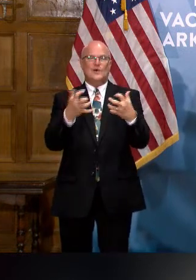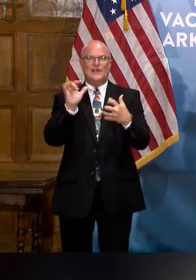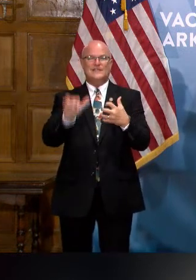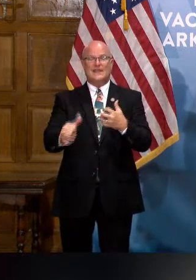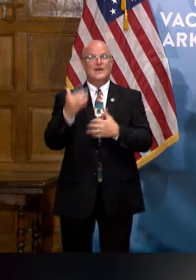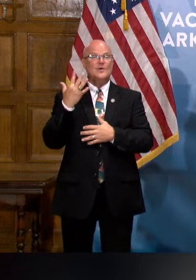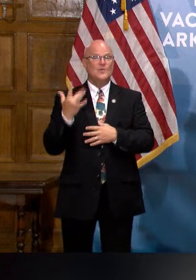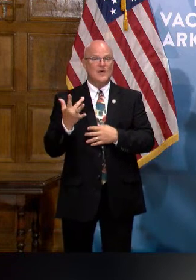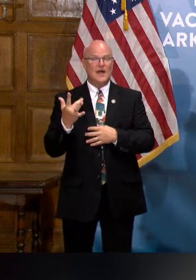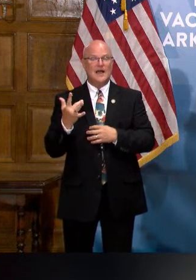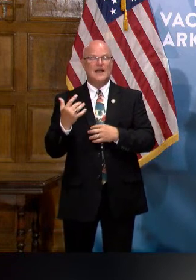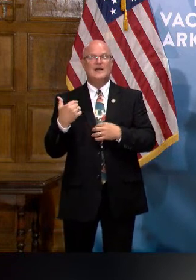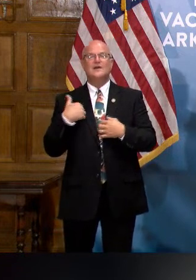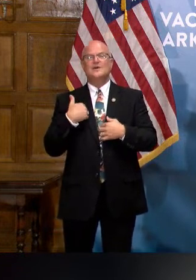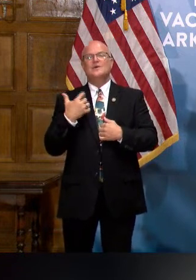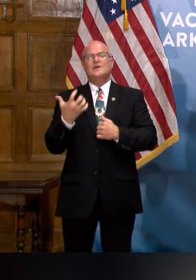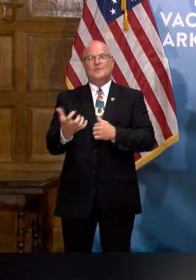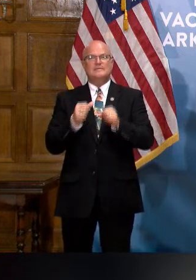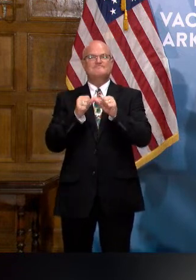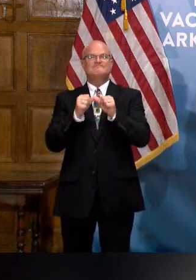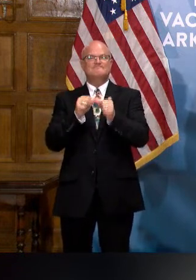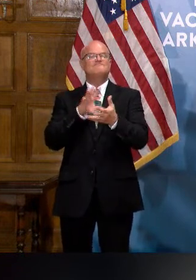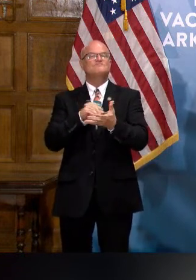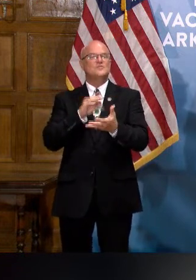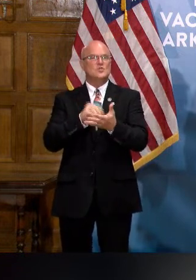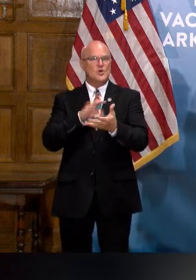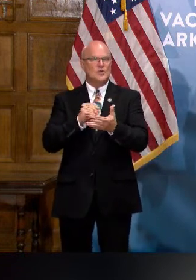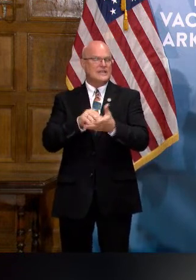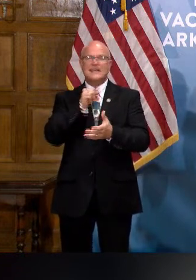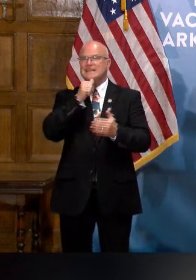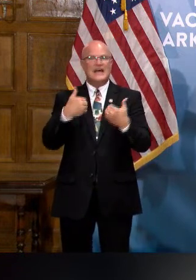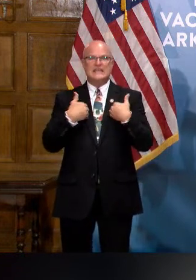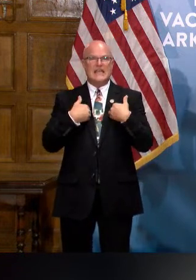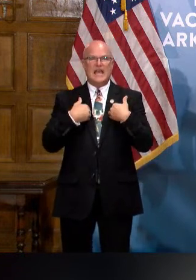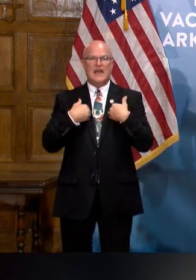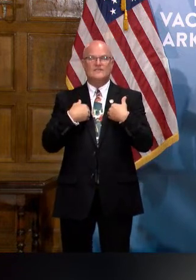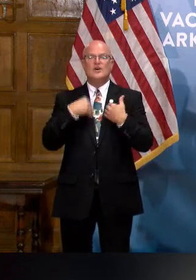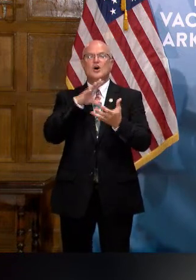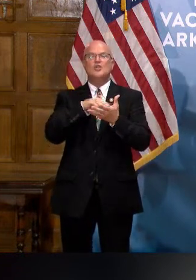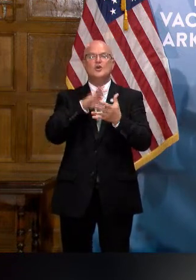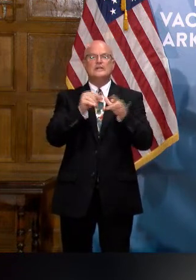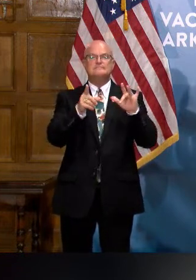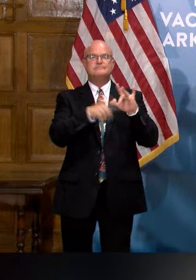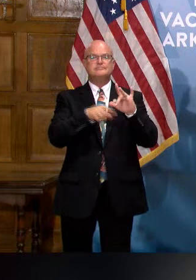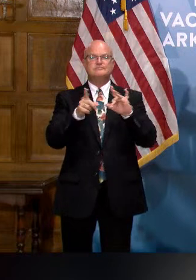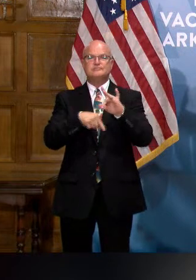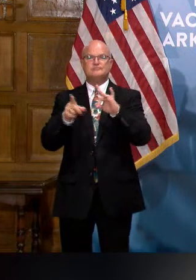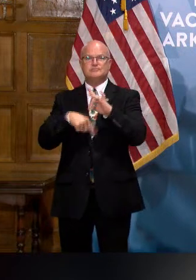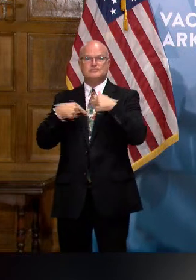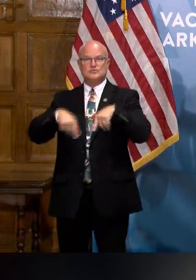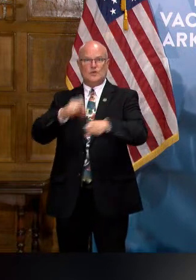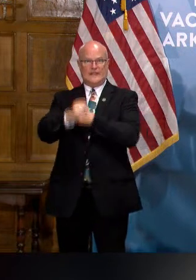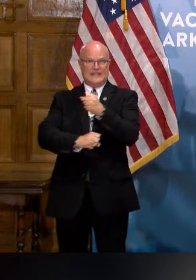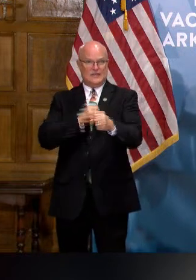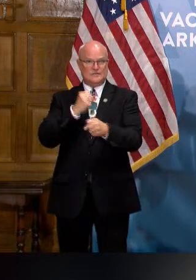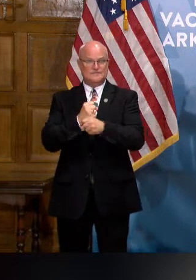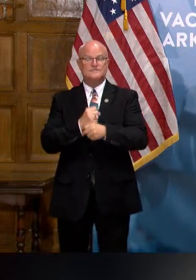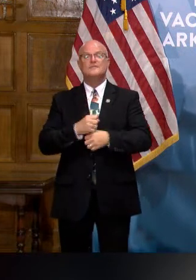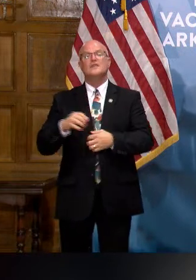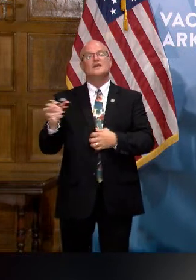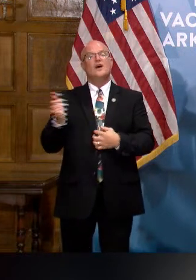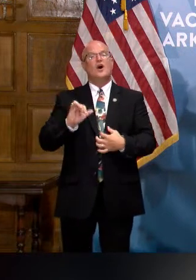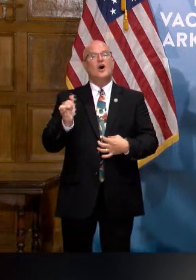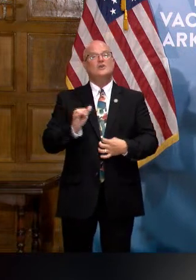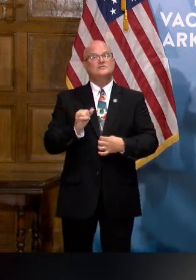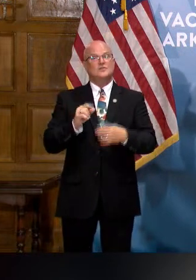because we want to have continued learning and not to have learning gaps during the course of this year. But then we